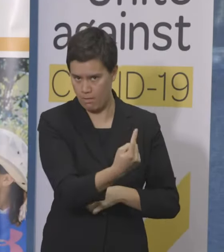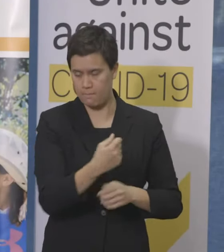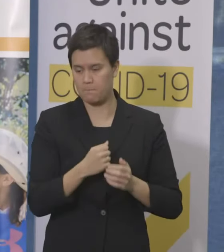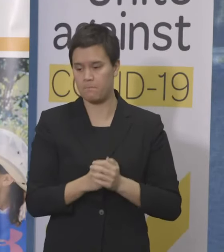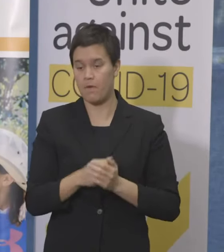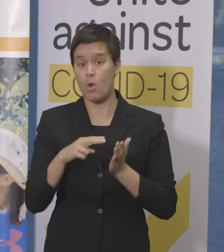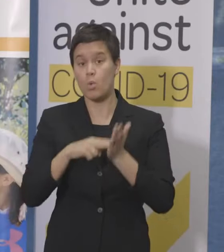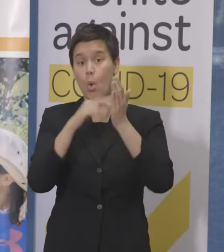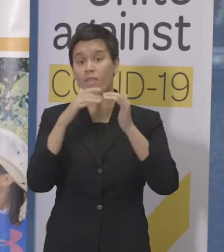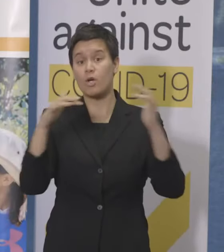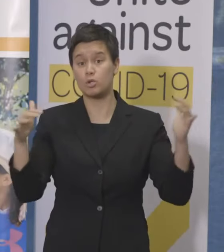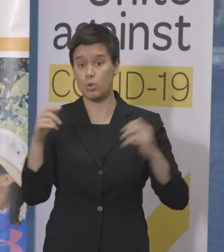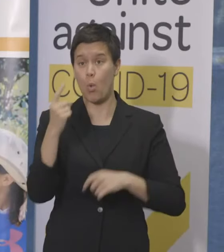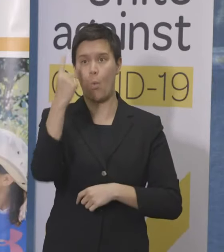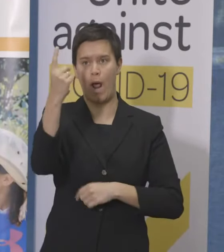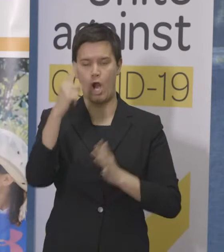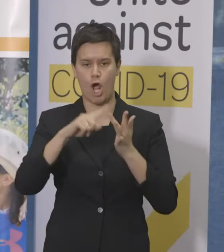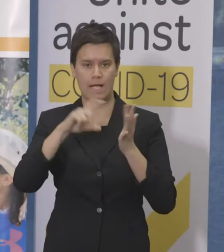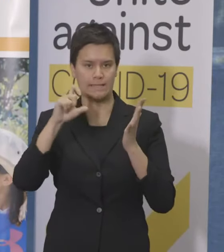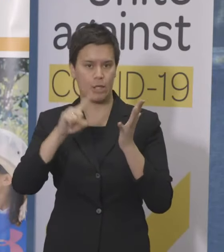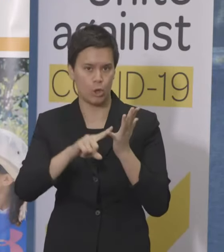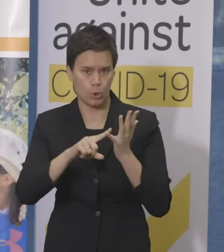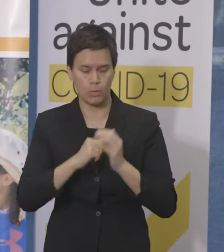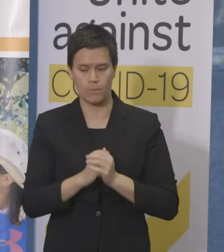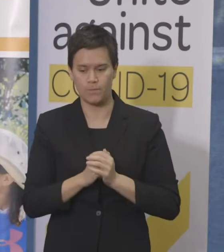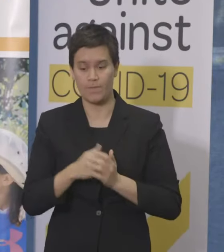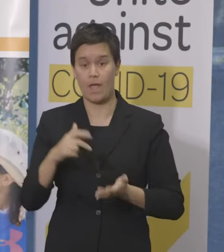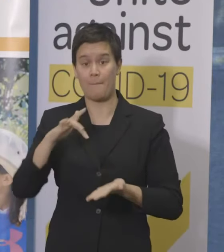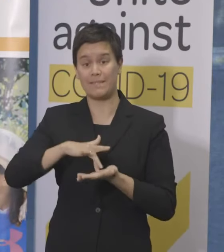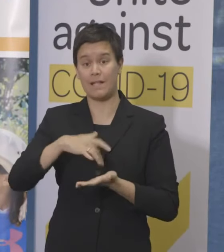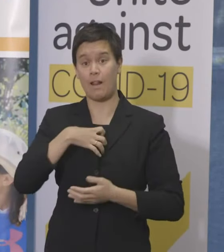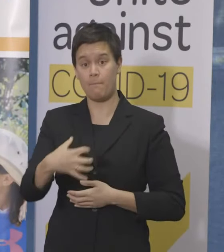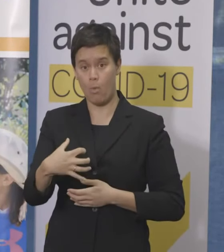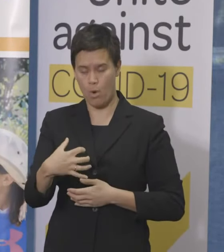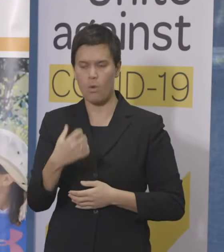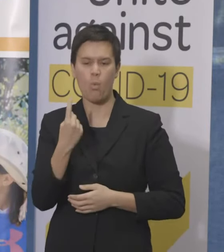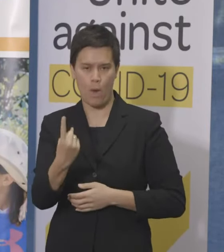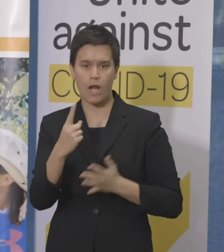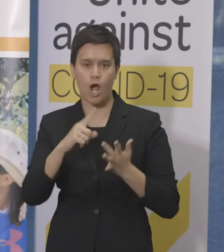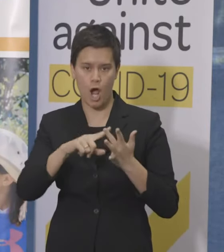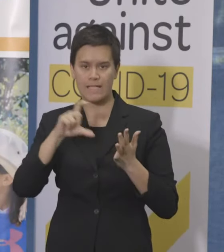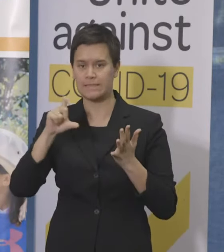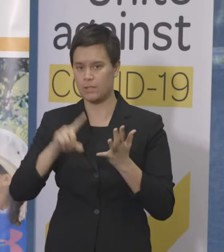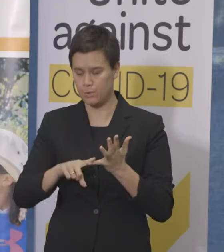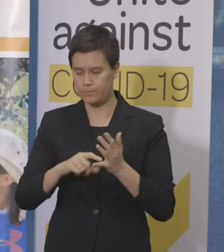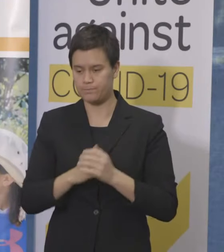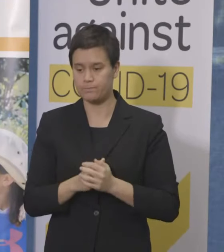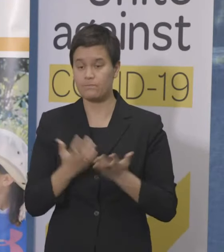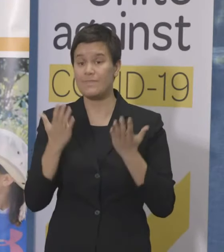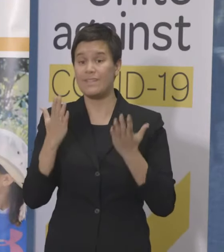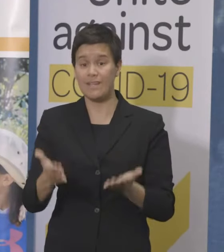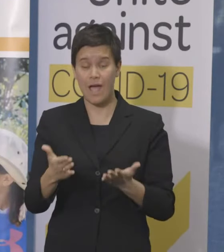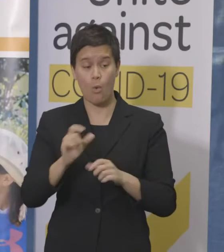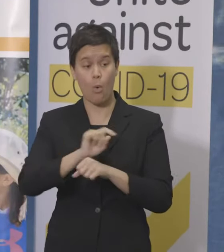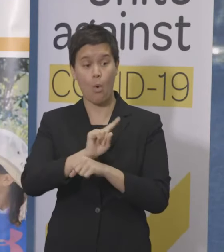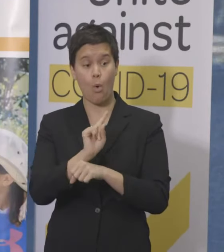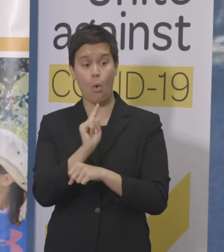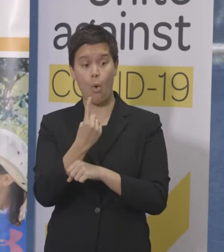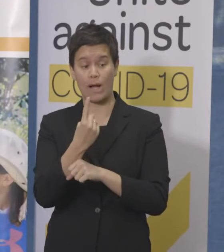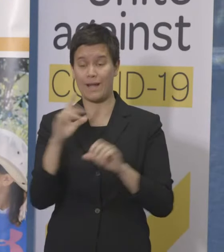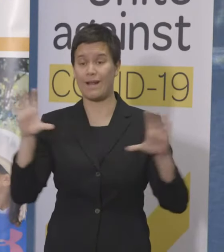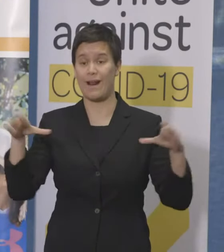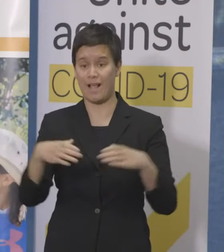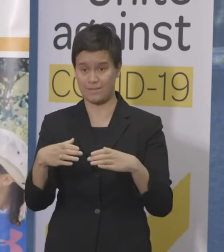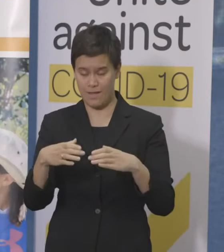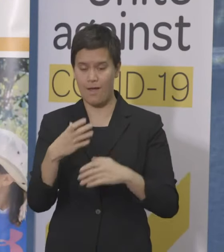and 1 at Middlemore Hospital. There are now 57 people linked to the community cluster who remain in the